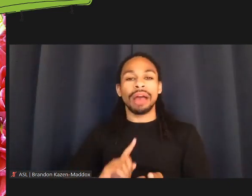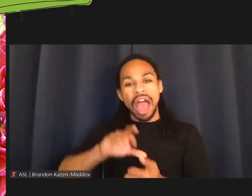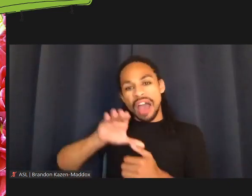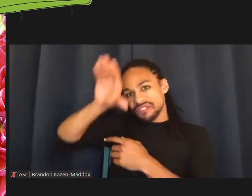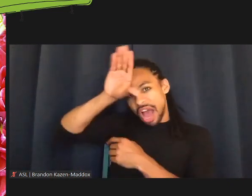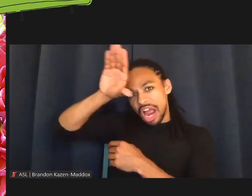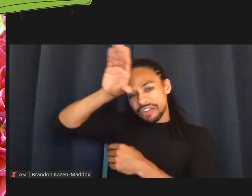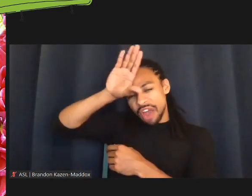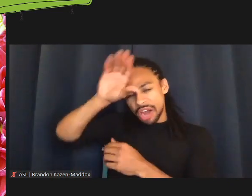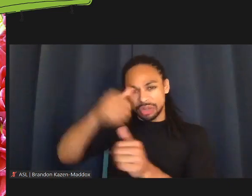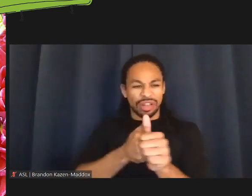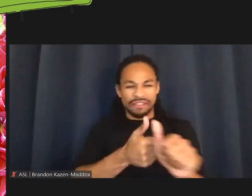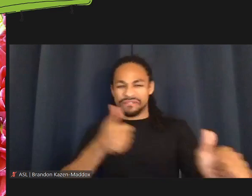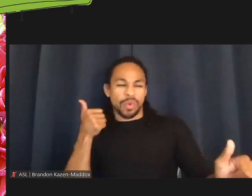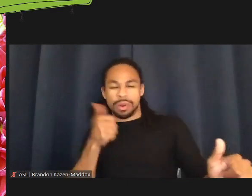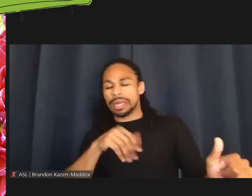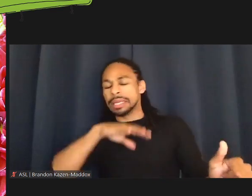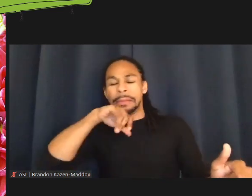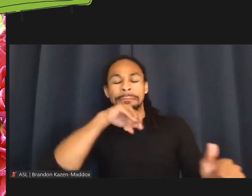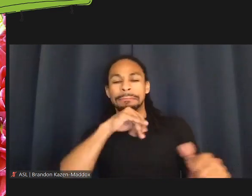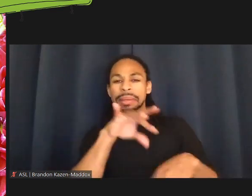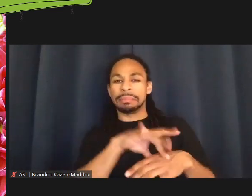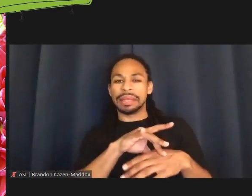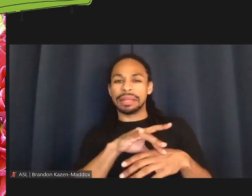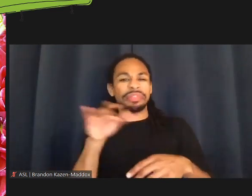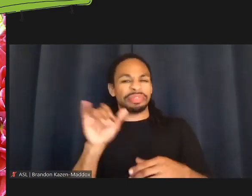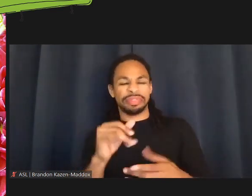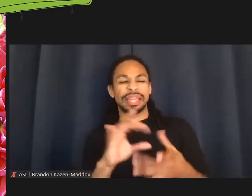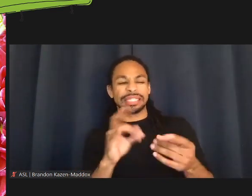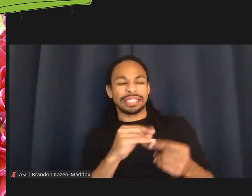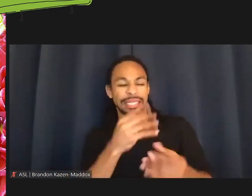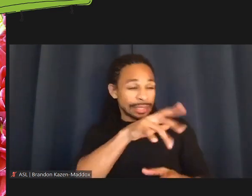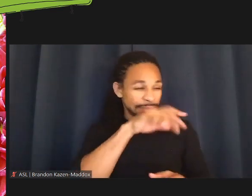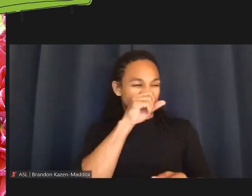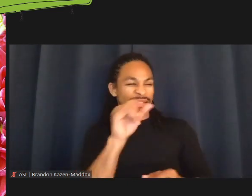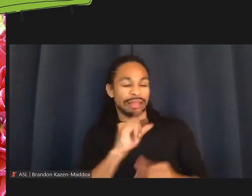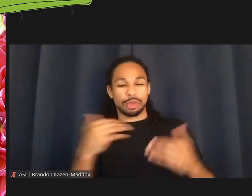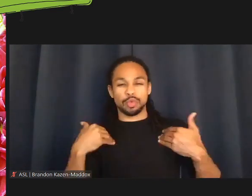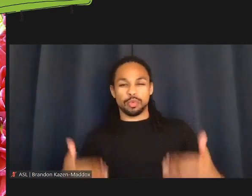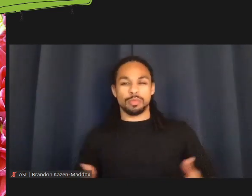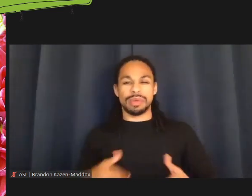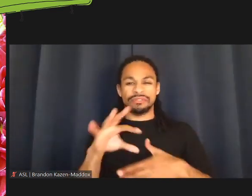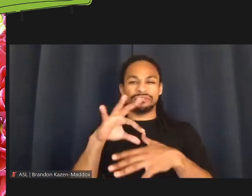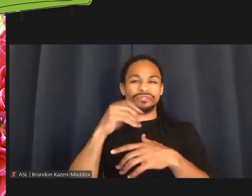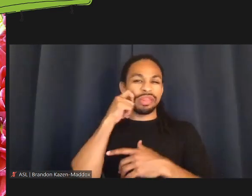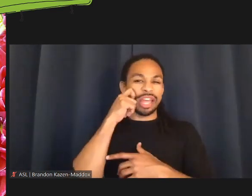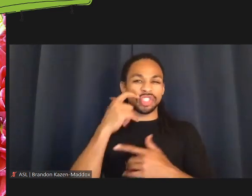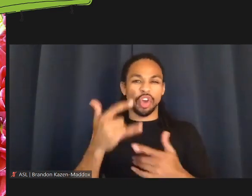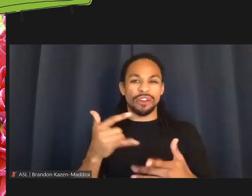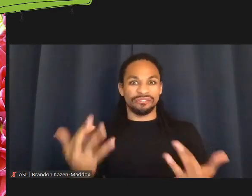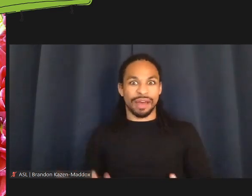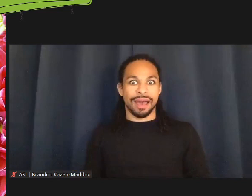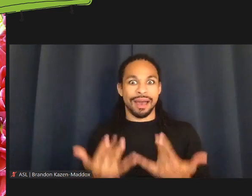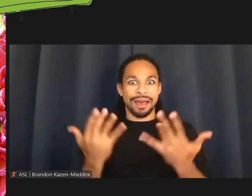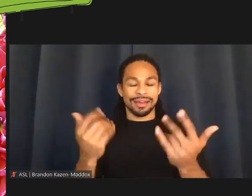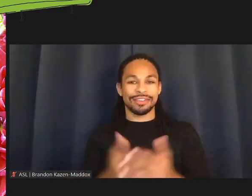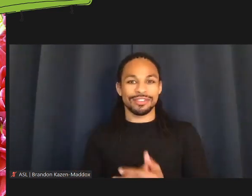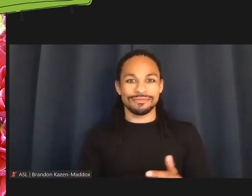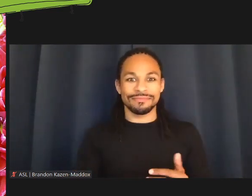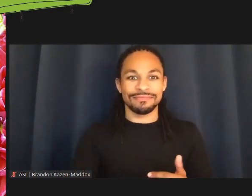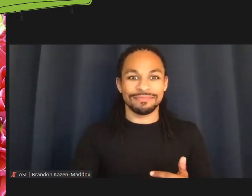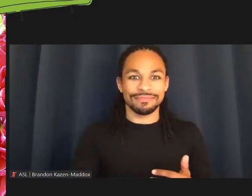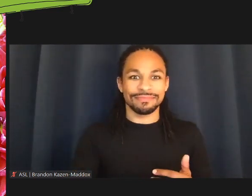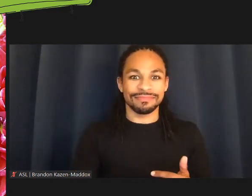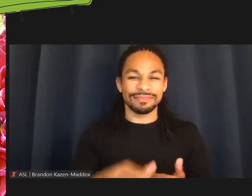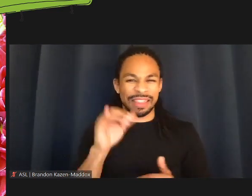say it smells like human flesh on fire. Lessons in what kind of uncleanliness bears too unbearably the